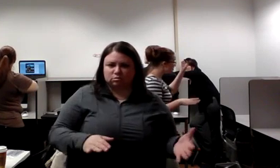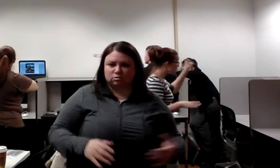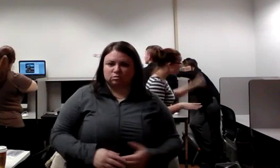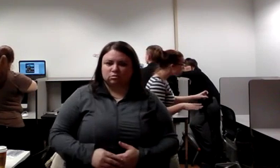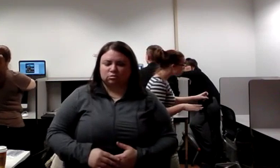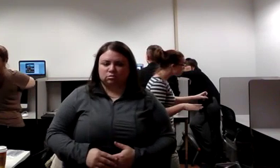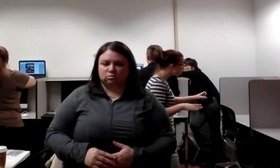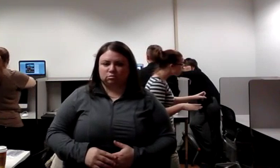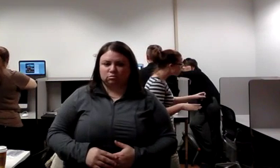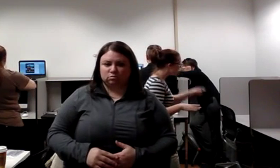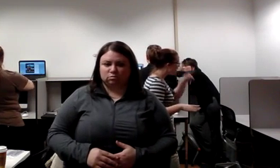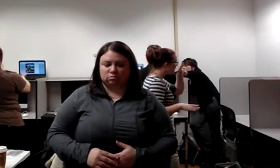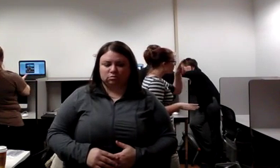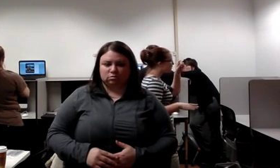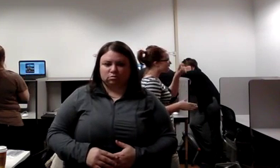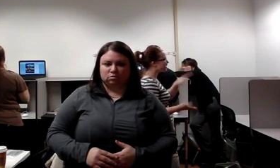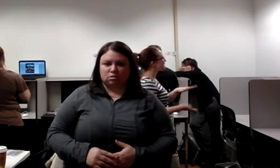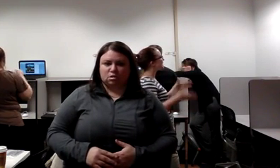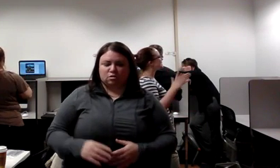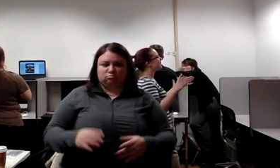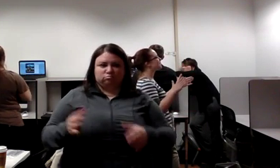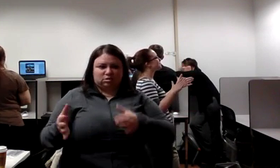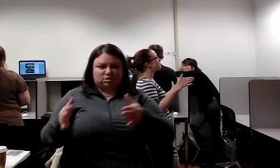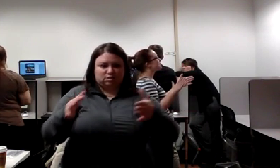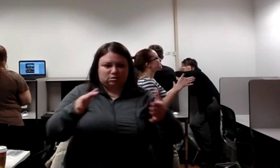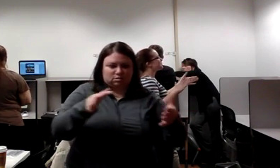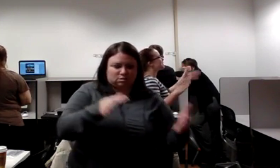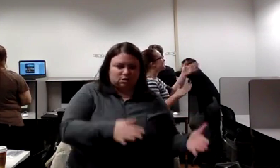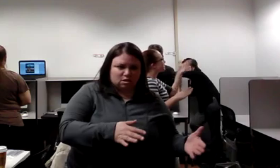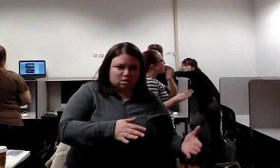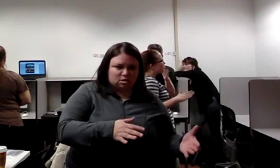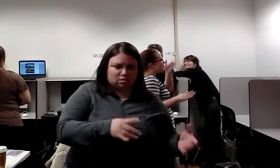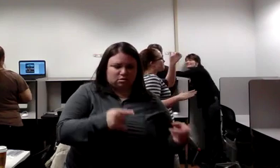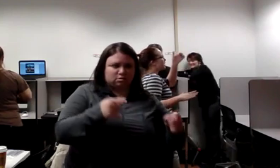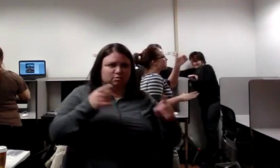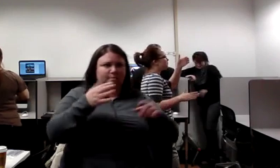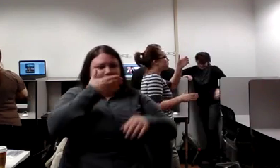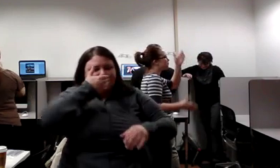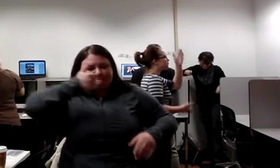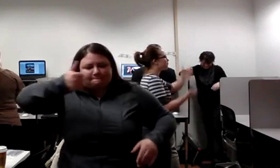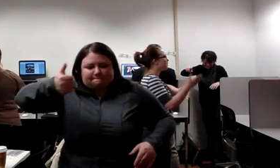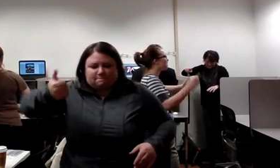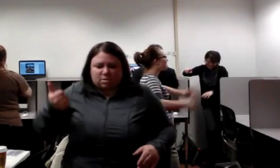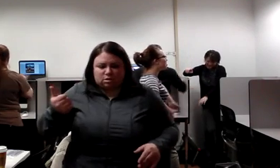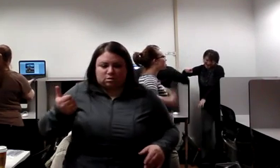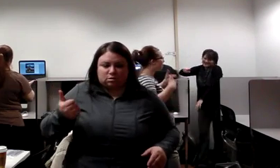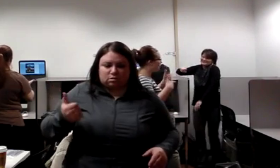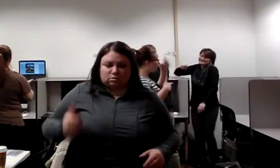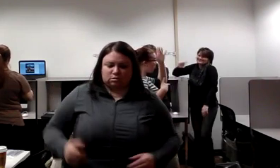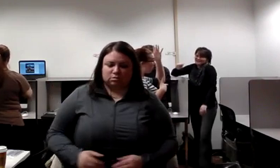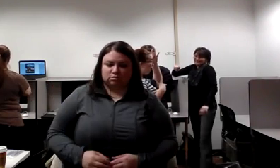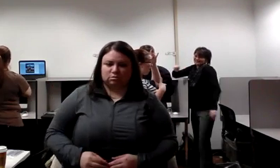very likely the single best invention of life. It's life's change agent. It clears out the old to make way for the